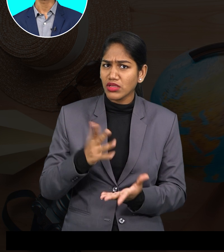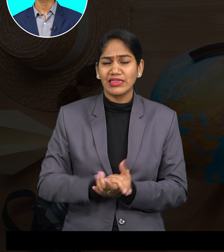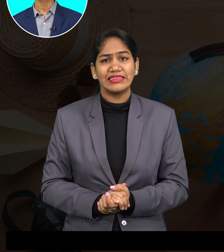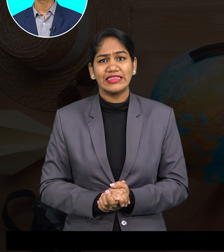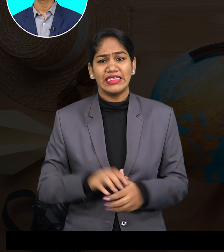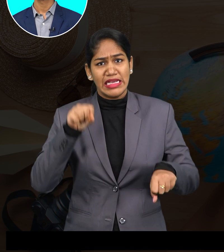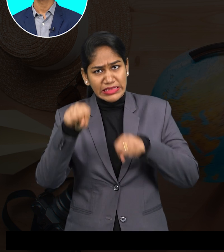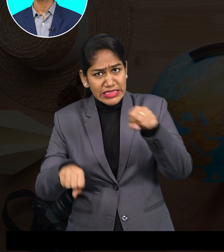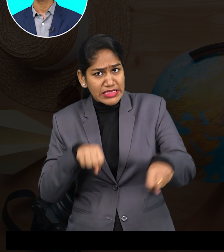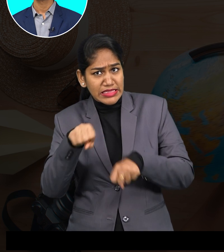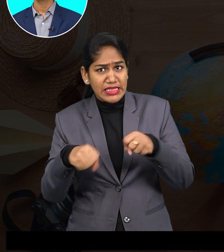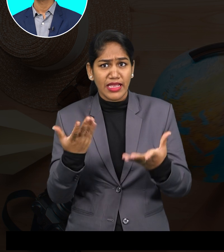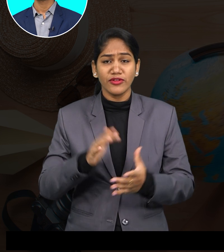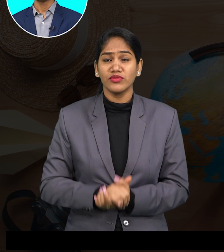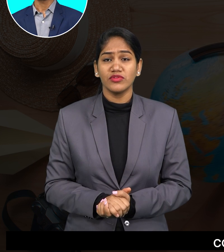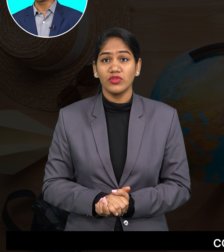cycles,